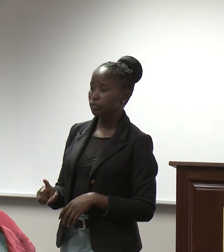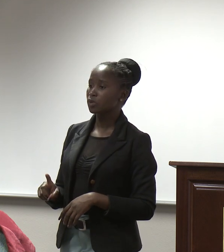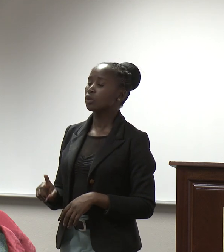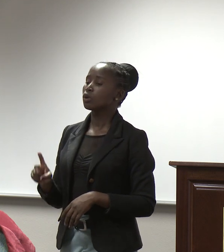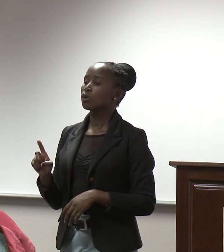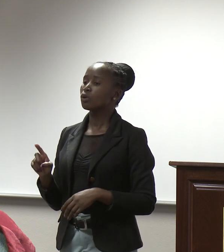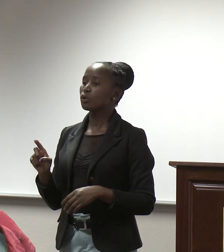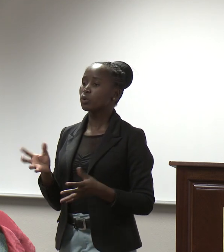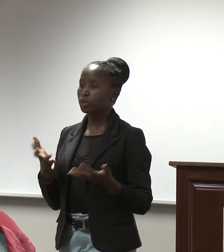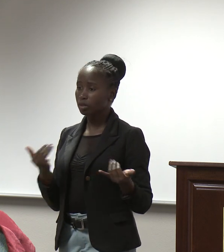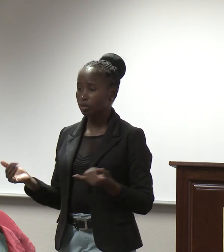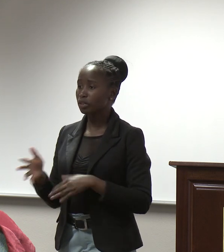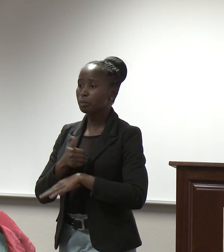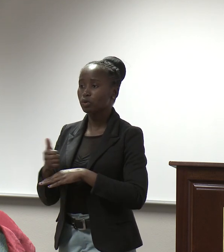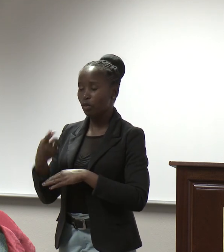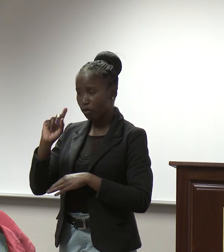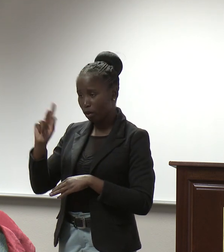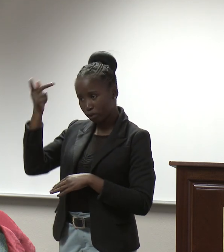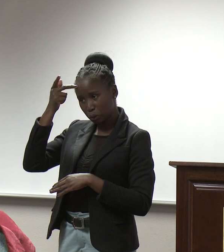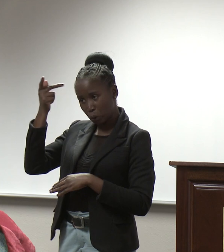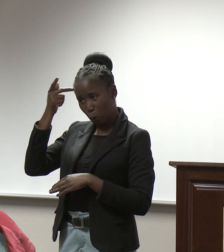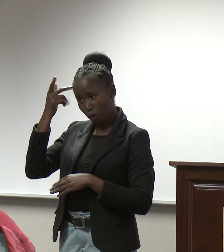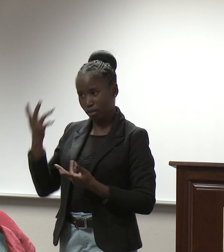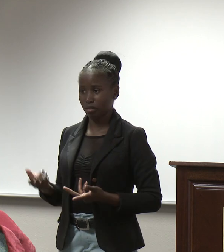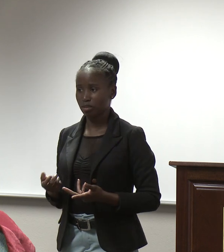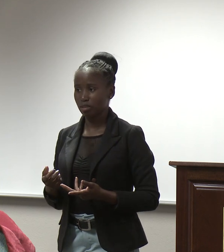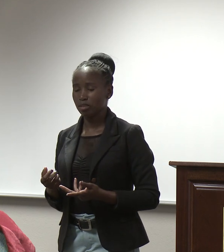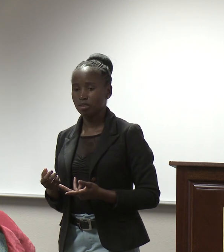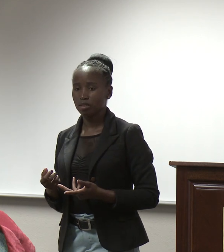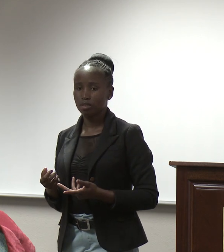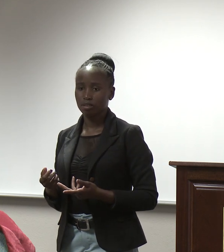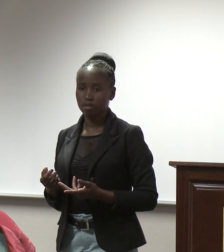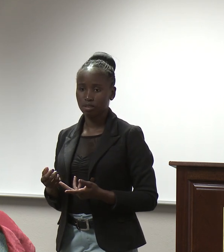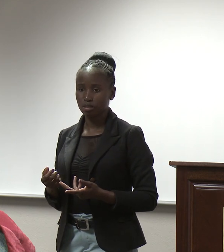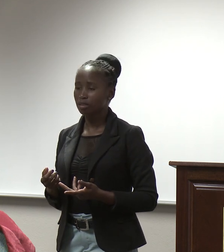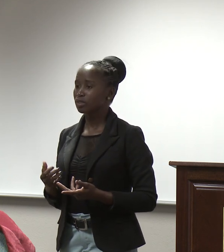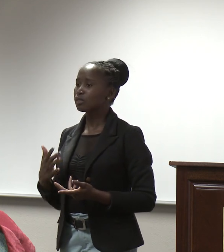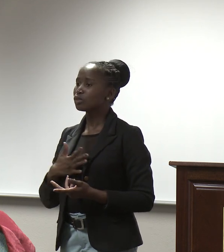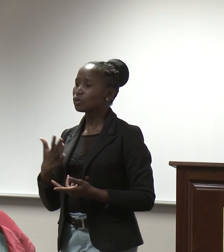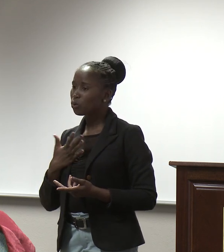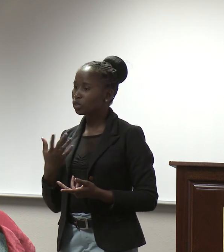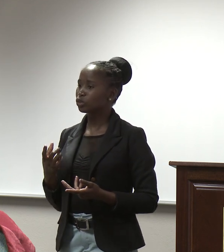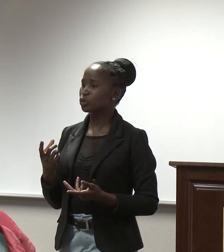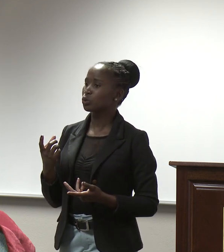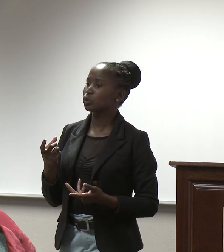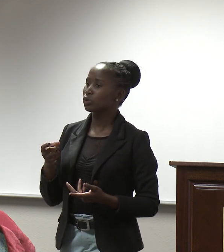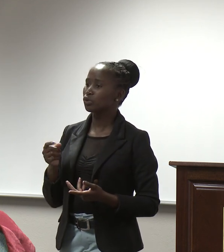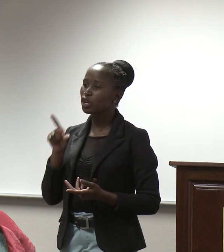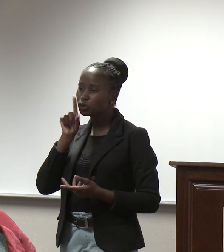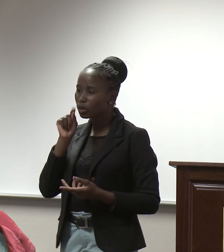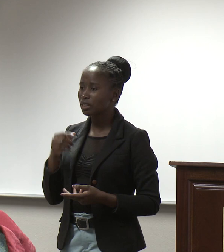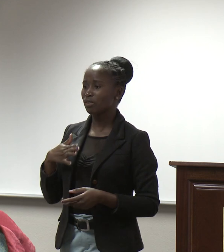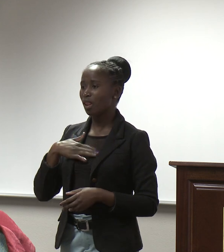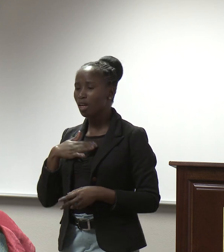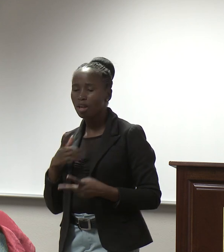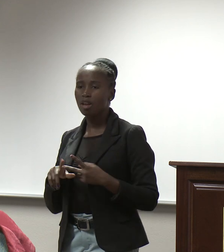Tinderization of knowledge. You ask for clicks, you ask for retweets, for likes, for